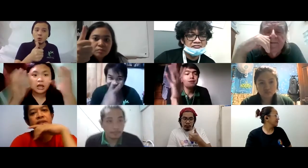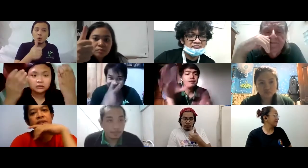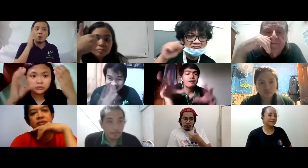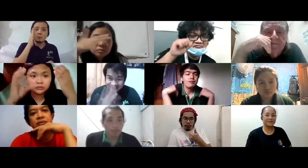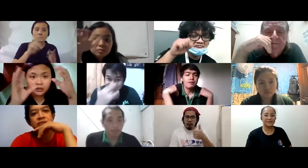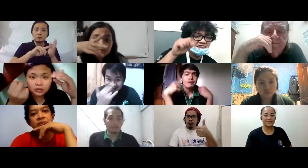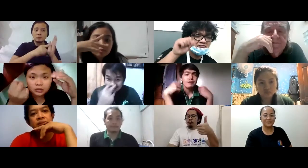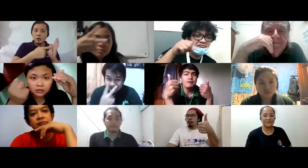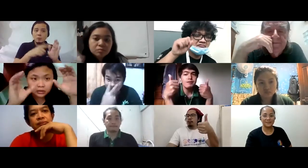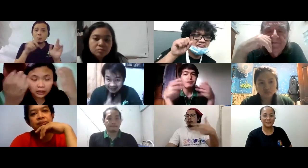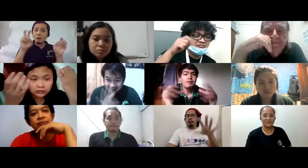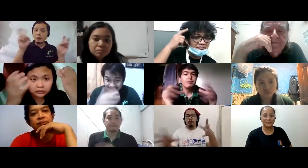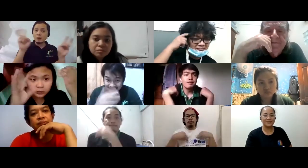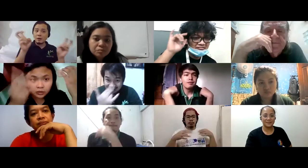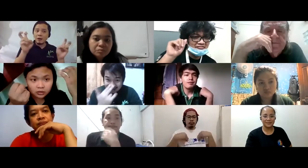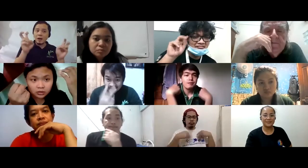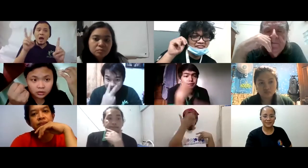for tomorrow.